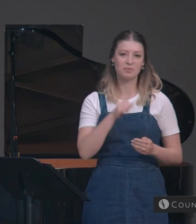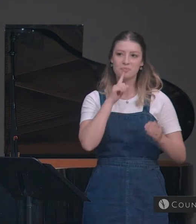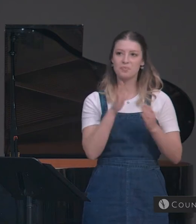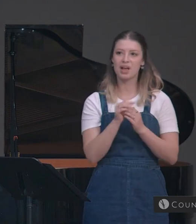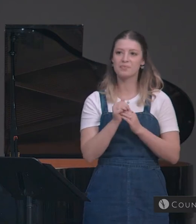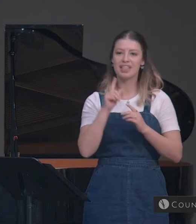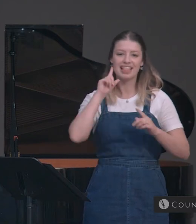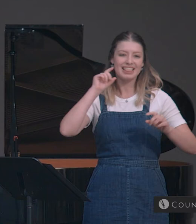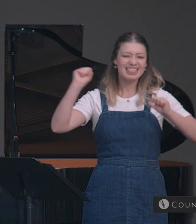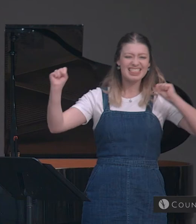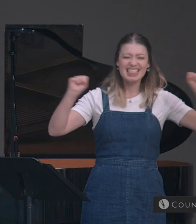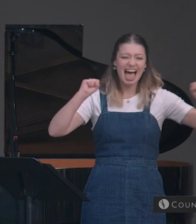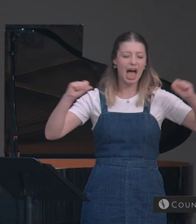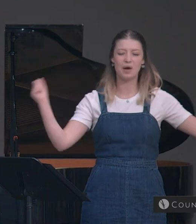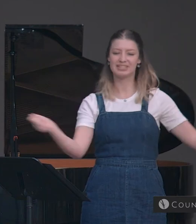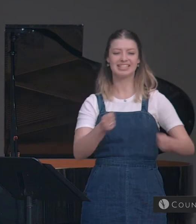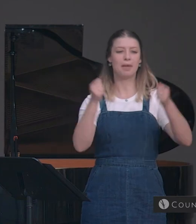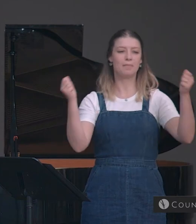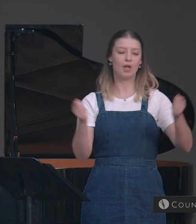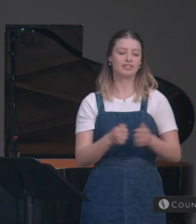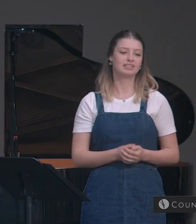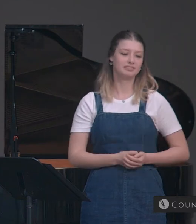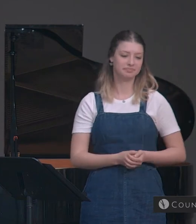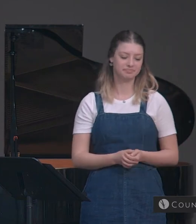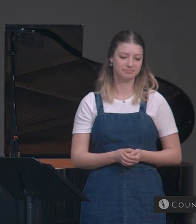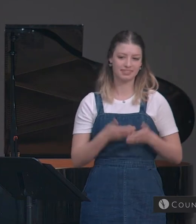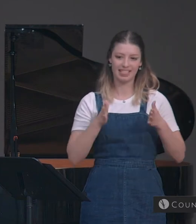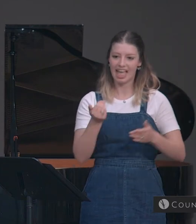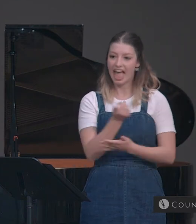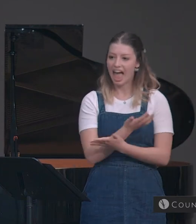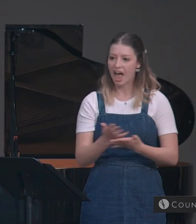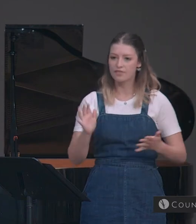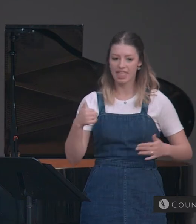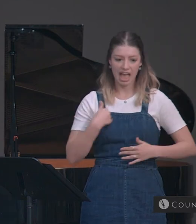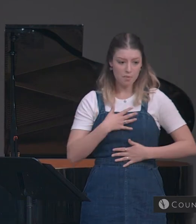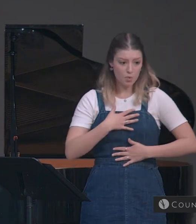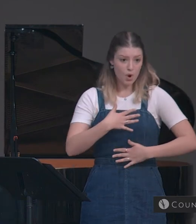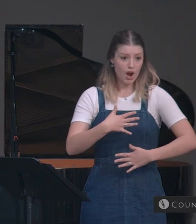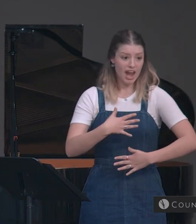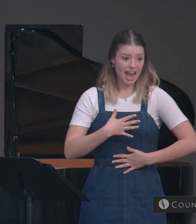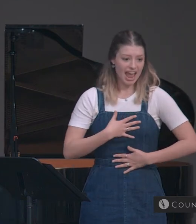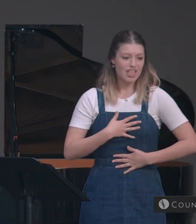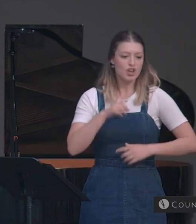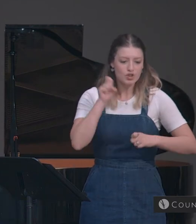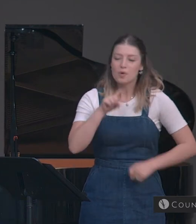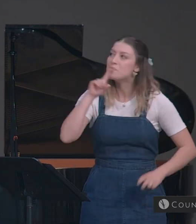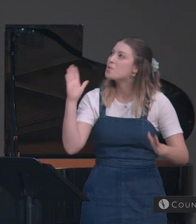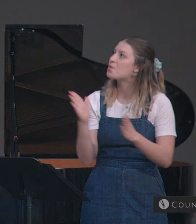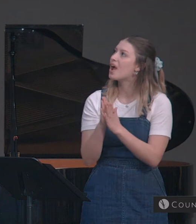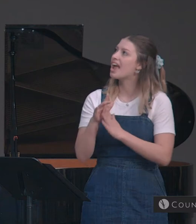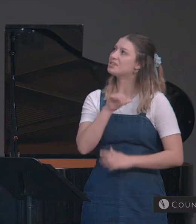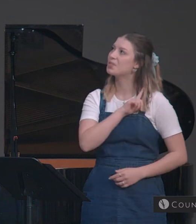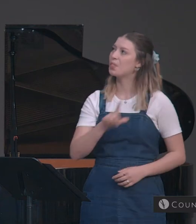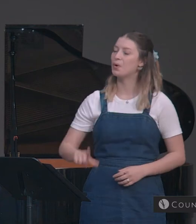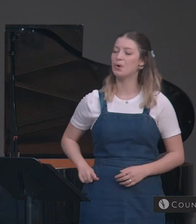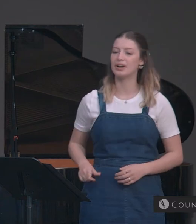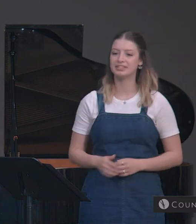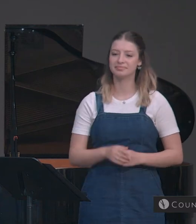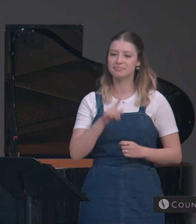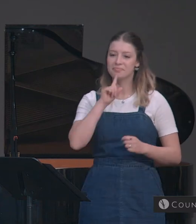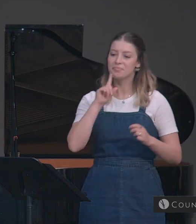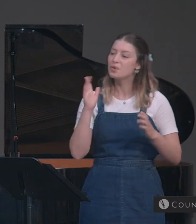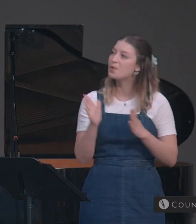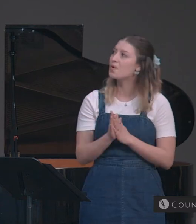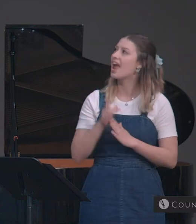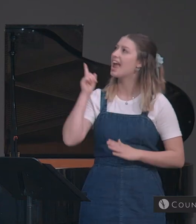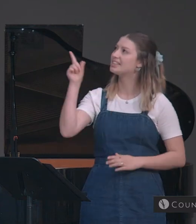loud clashing cymbals. Let everything that has breath praise the Lord. Praise the